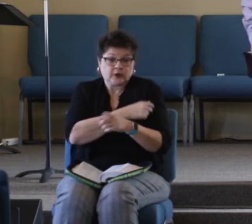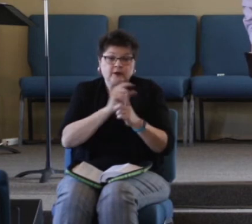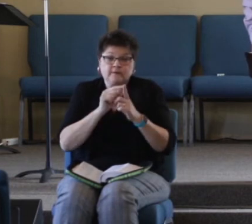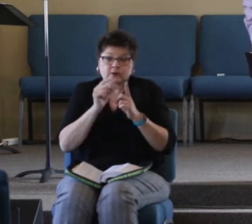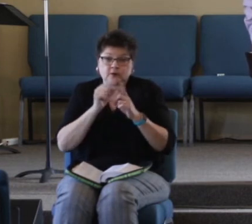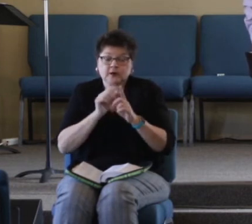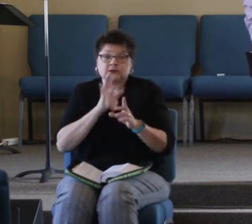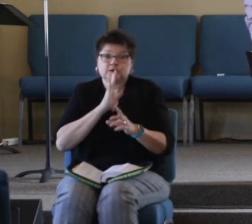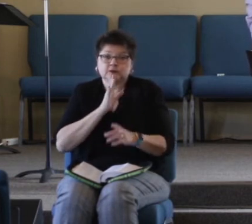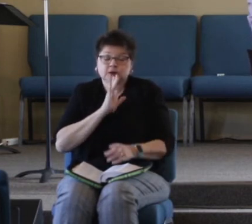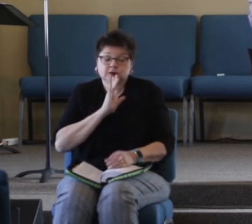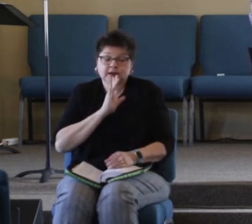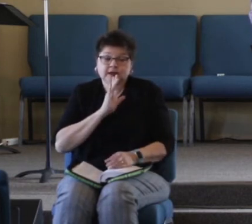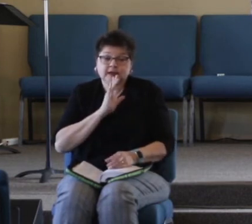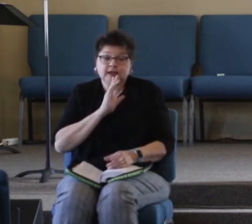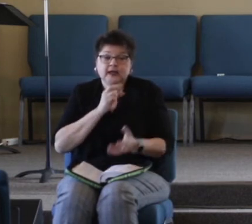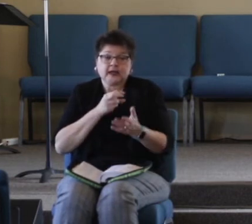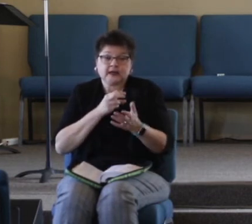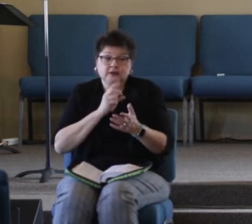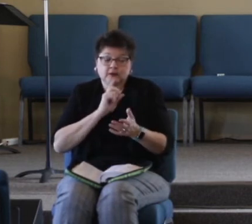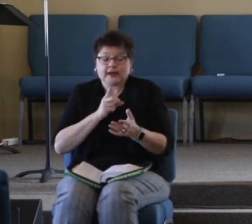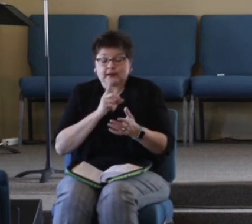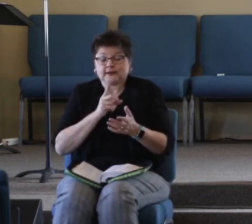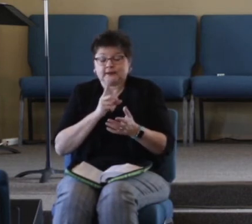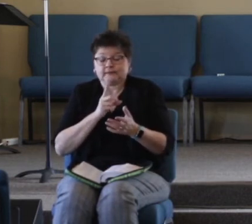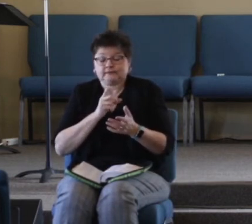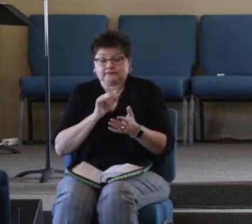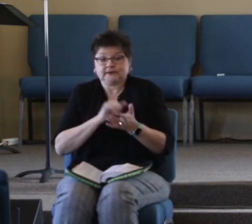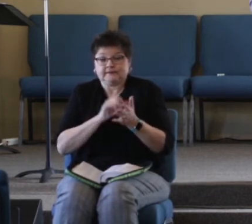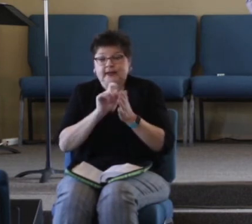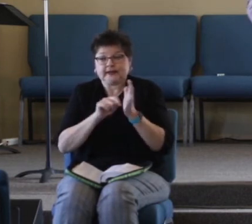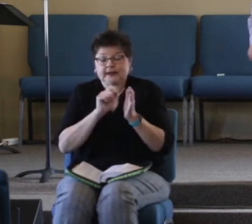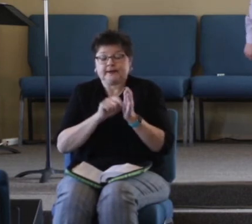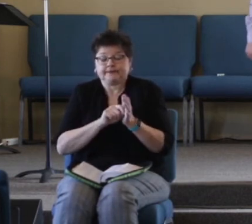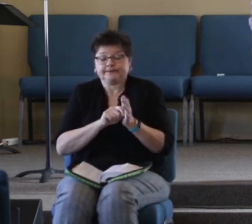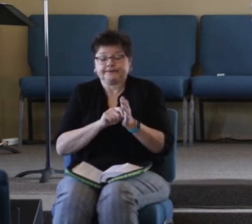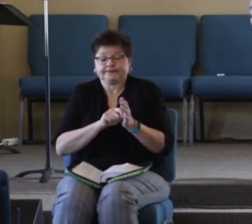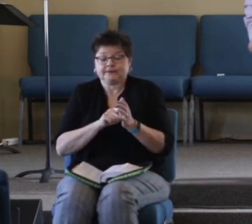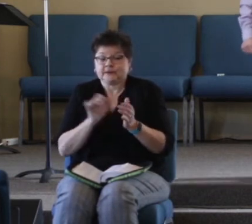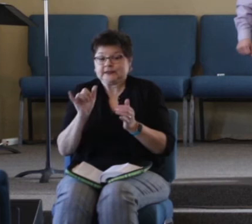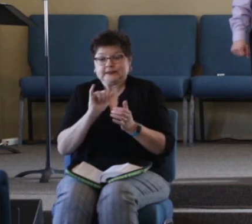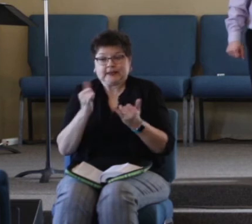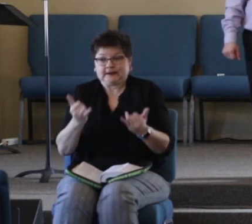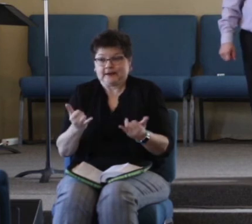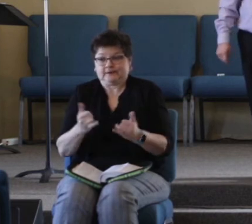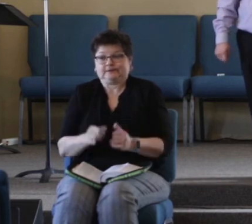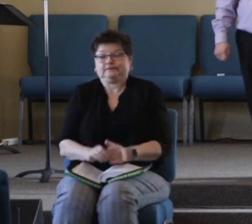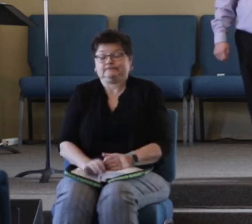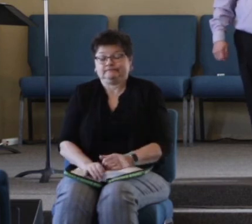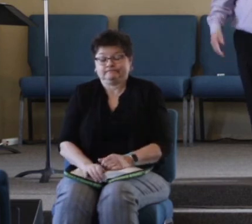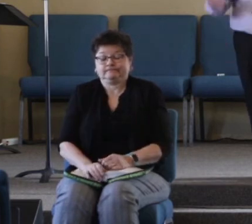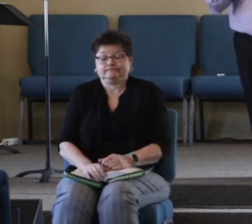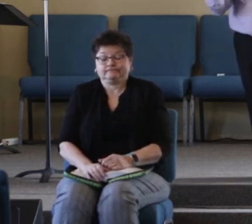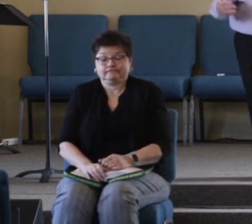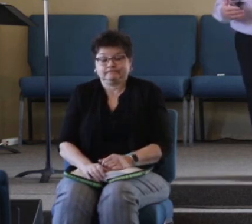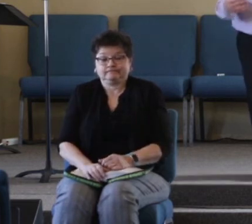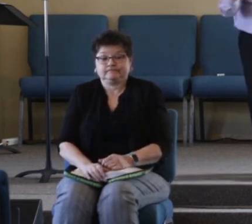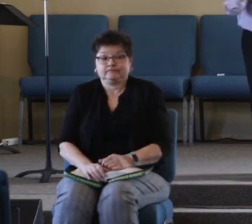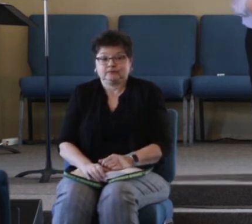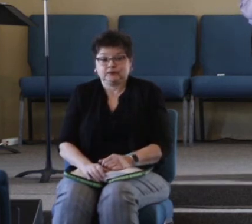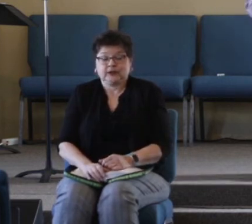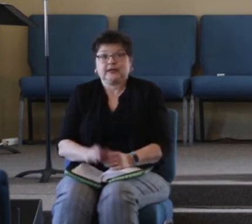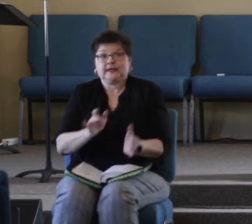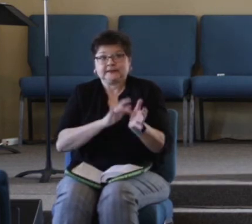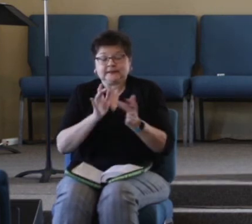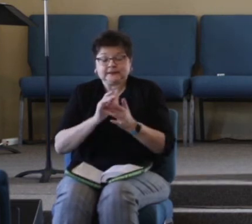spoken and the reality of the time. Just like he is now. He is in authority